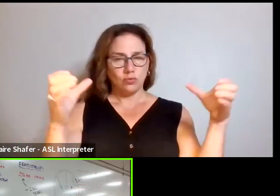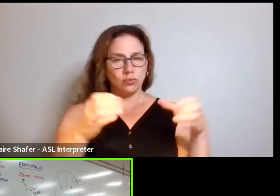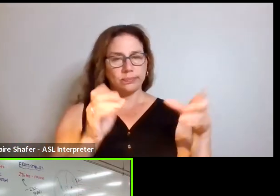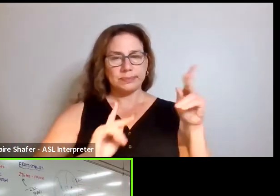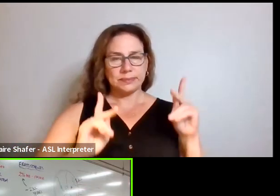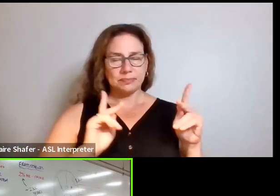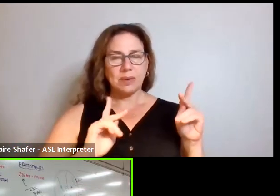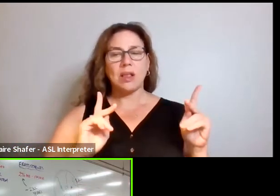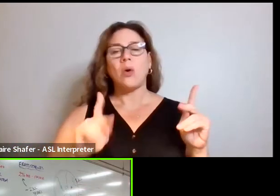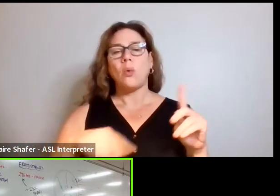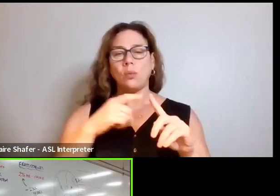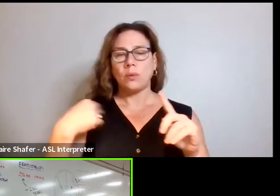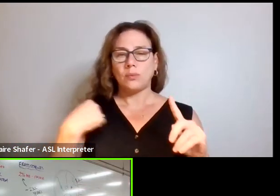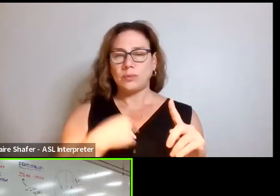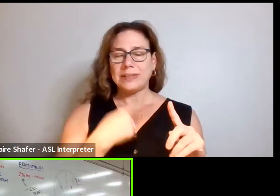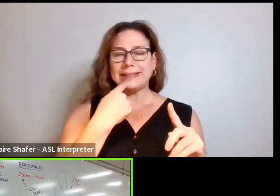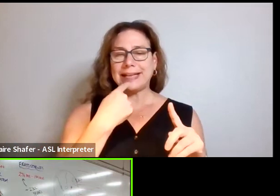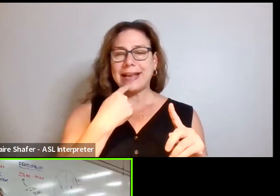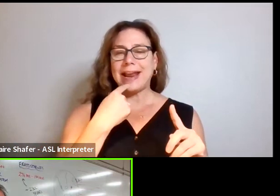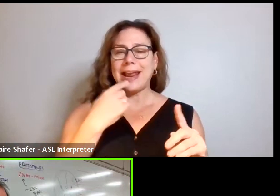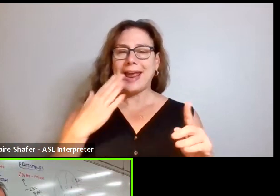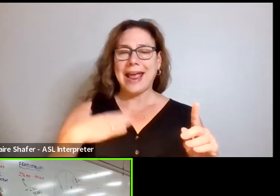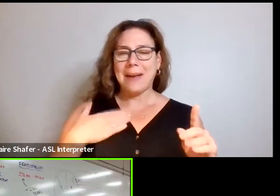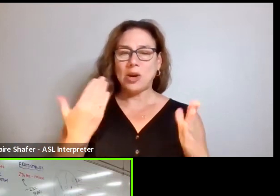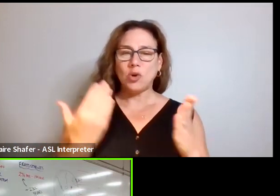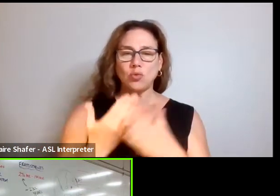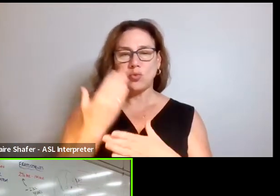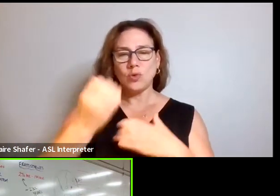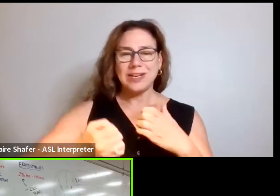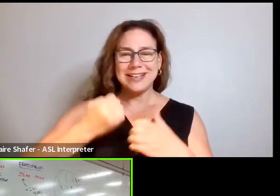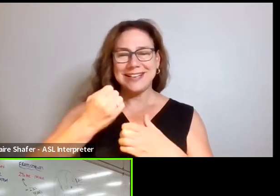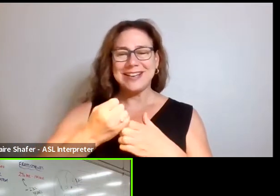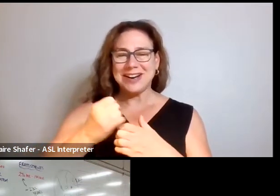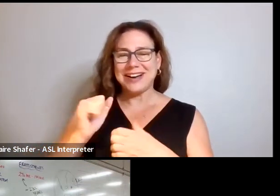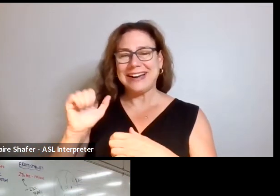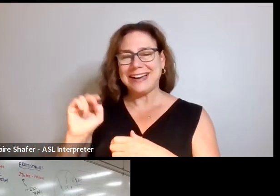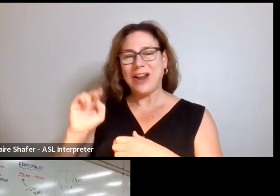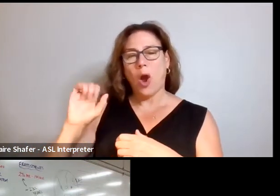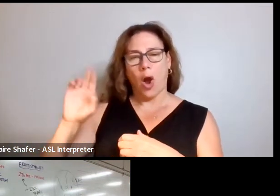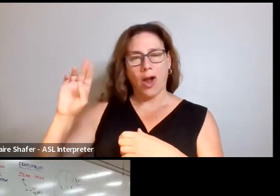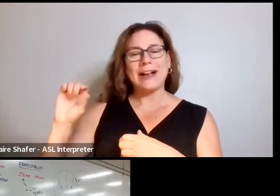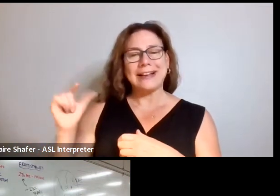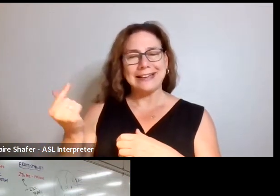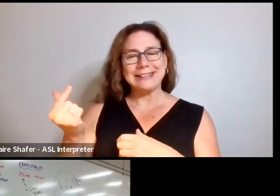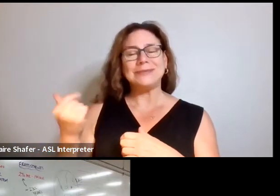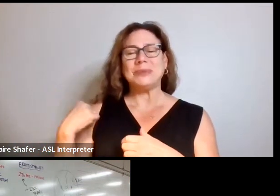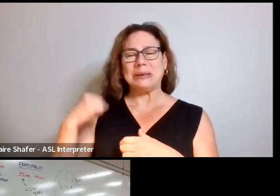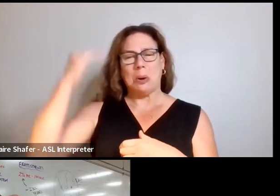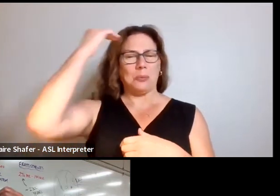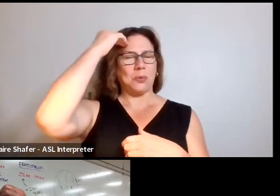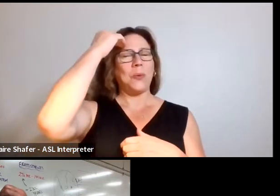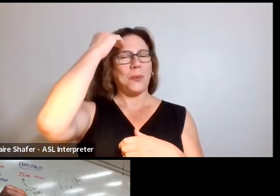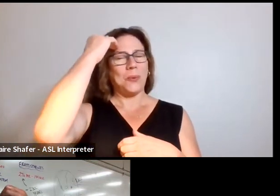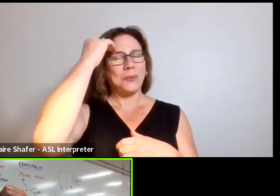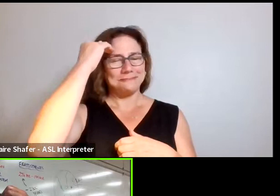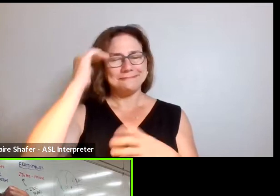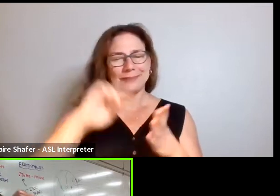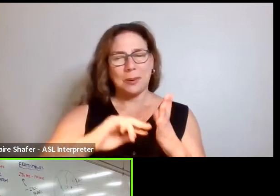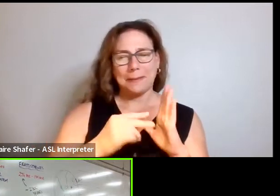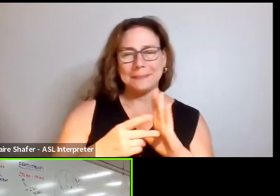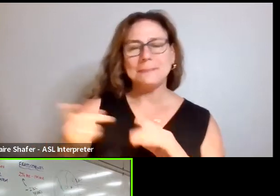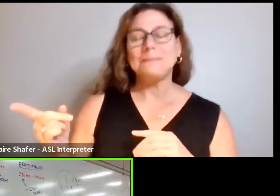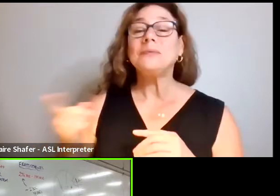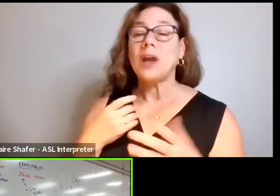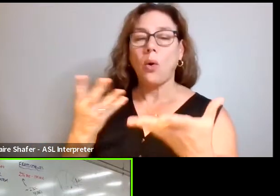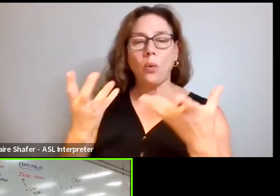when you say Happy New Year in August, everyone knows what you mean. So I'd just like to